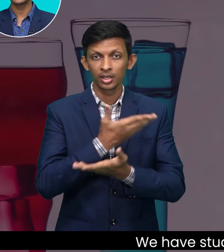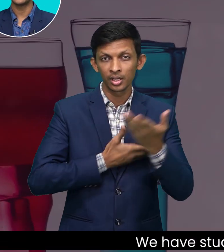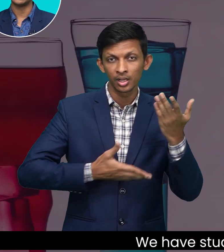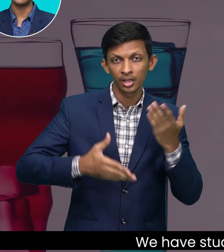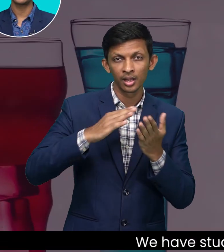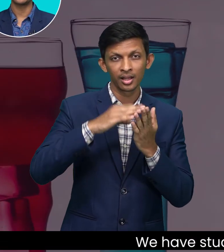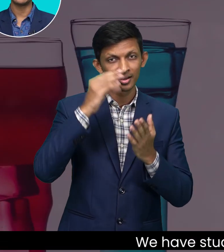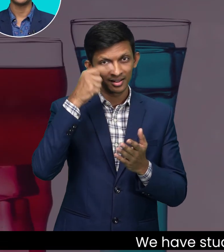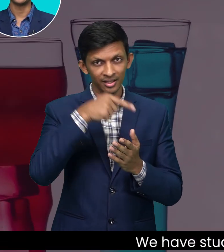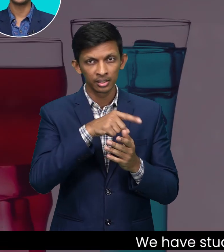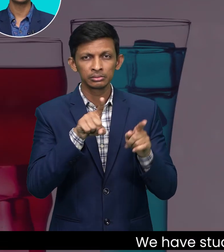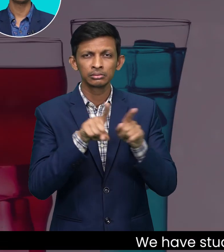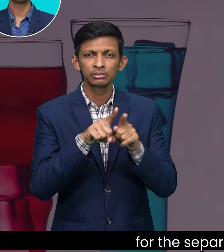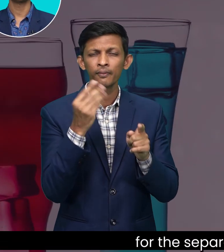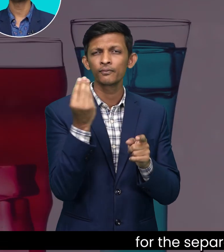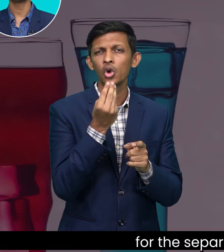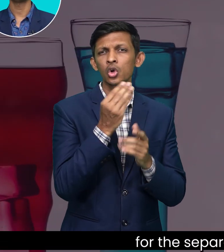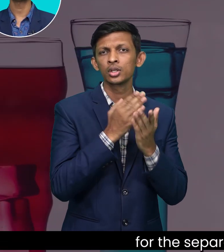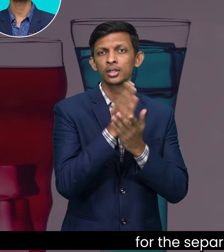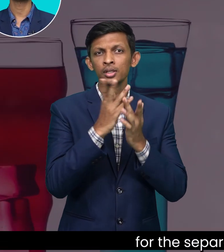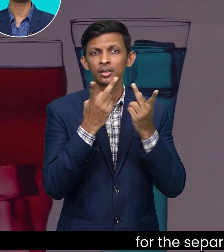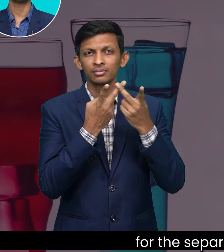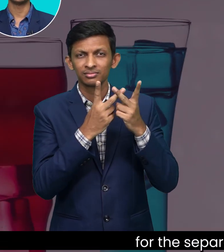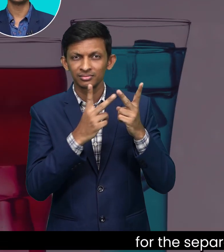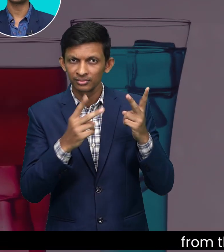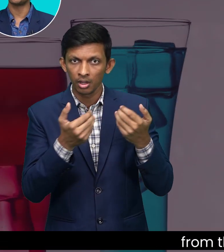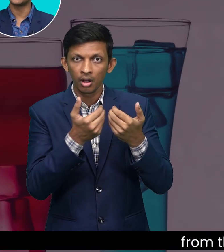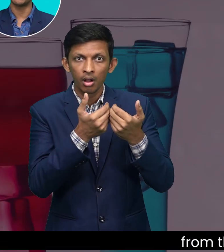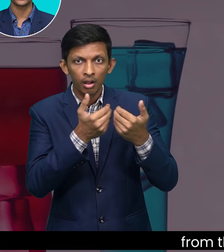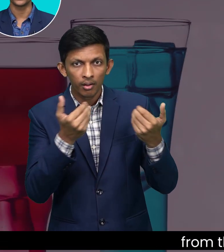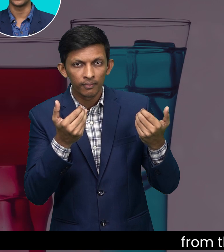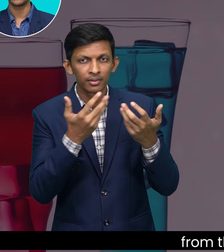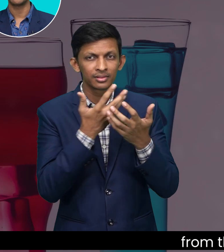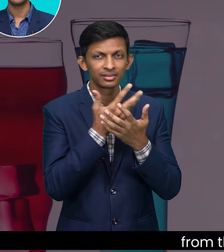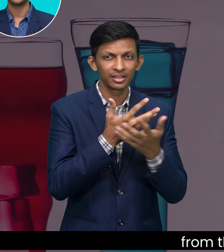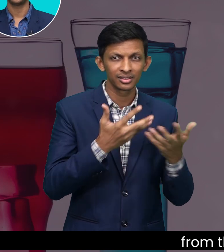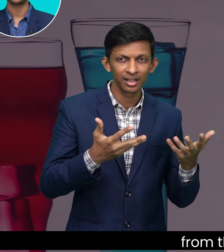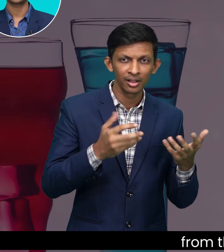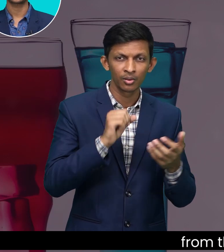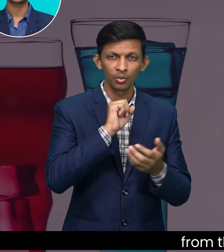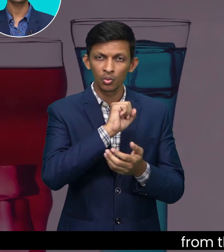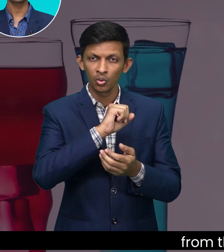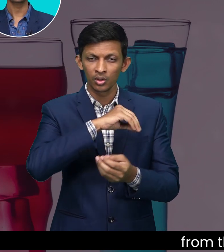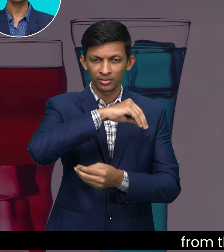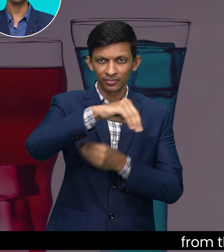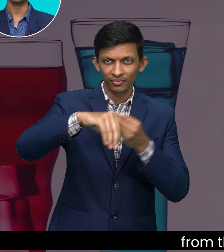We have studied some methods for the separation of substances from their mixtures.